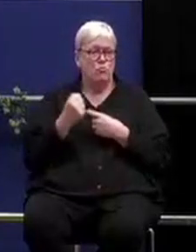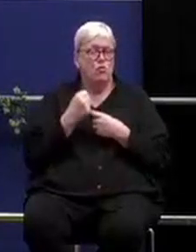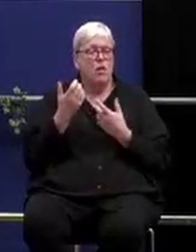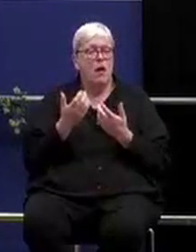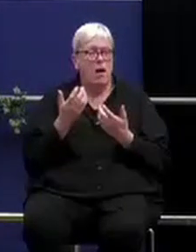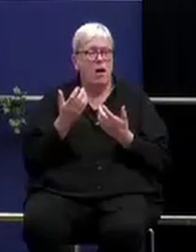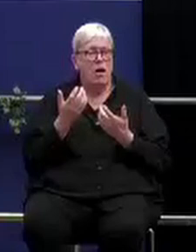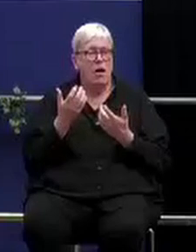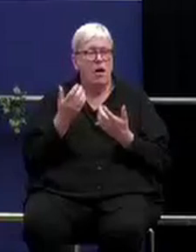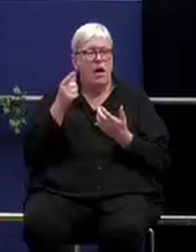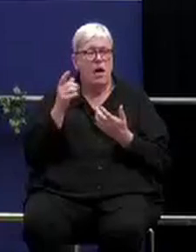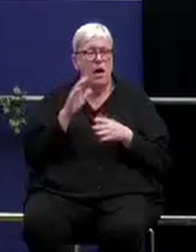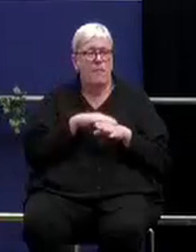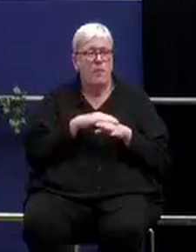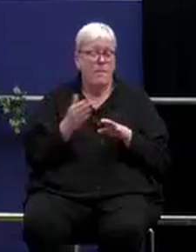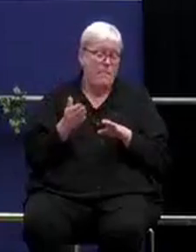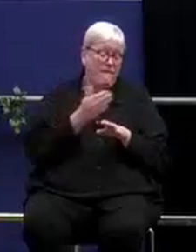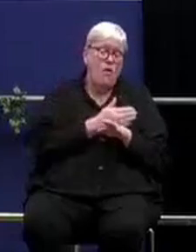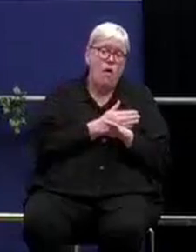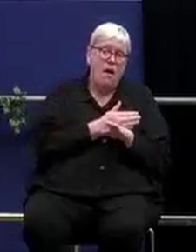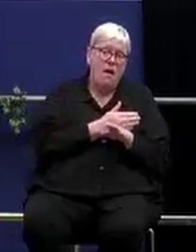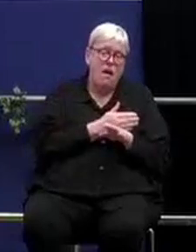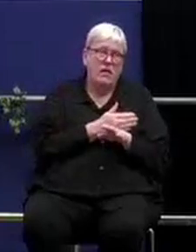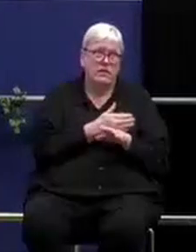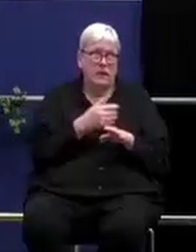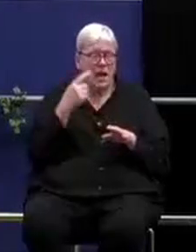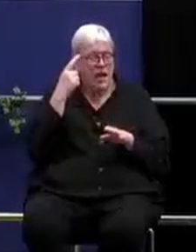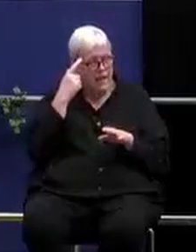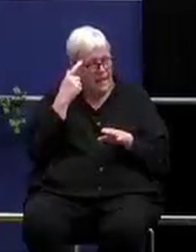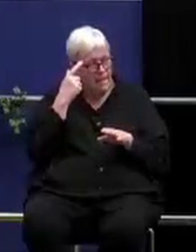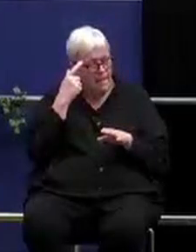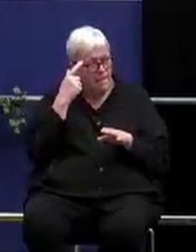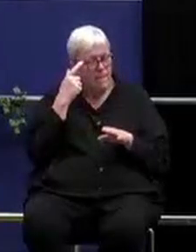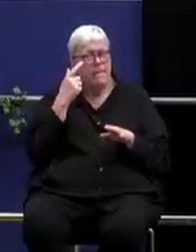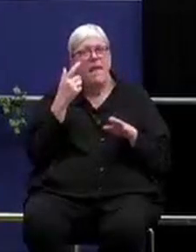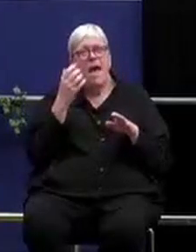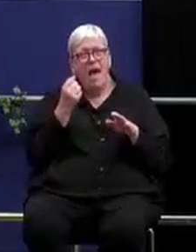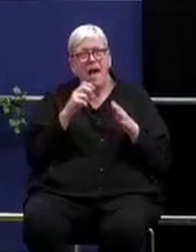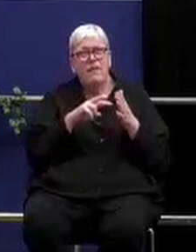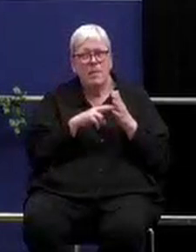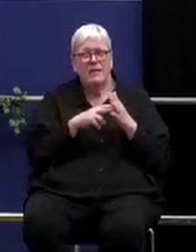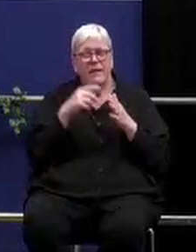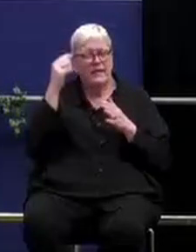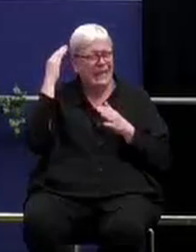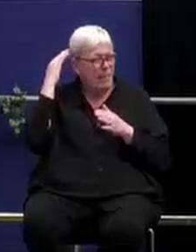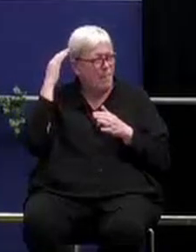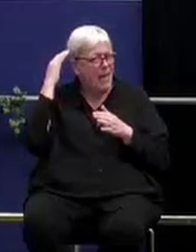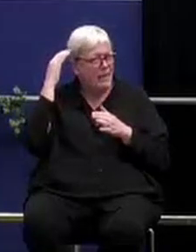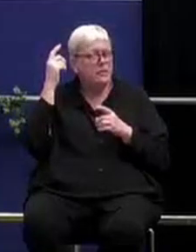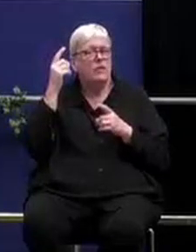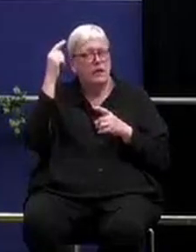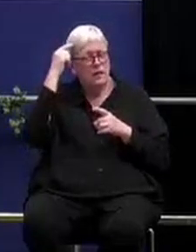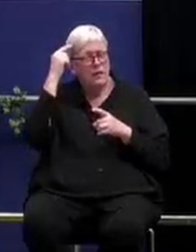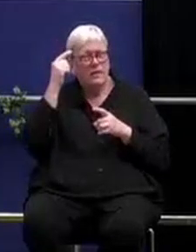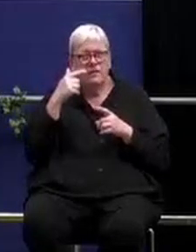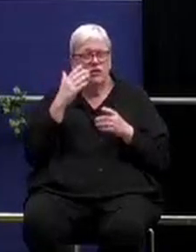that moment before you put pen to paper? I think, although I don't plan, I must be subconsciously planning in my head, because I don't